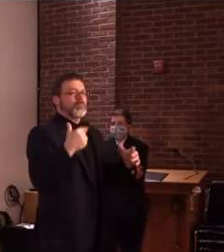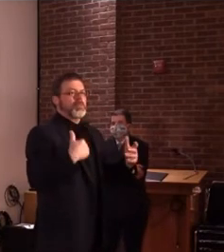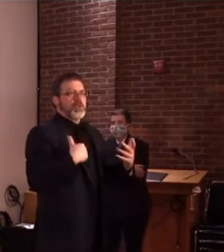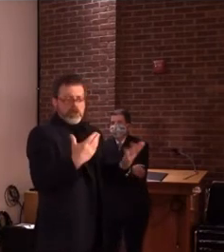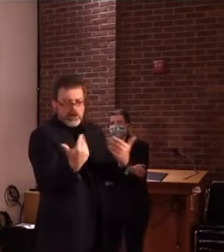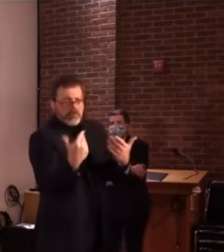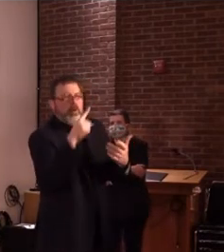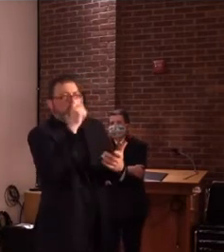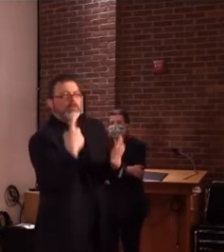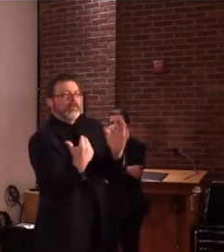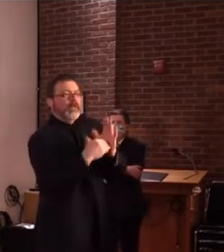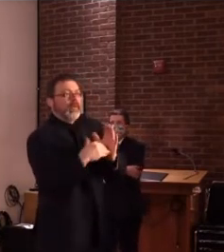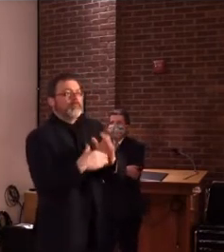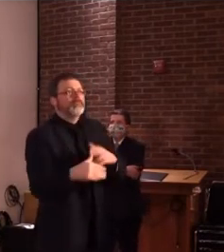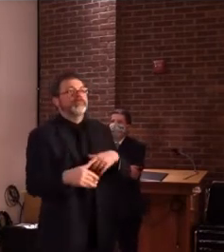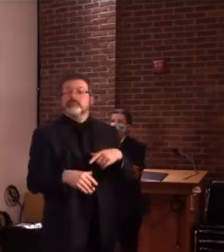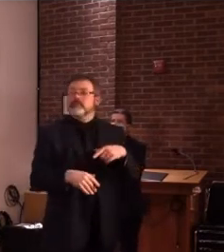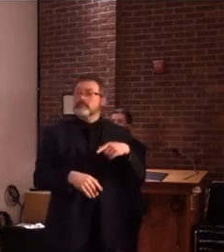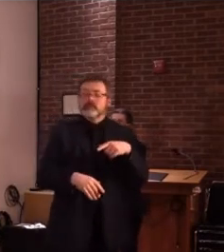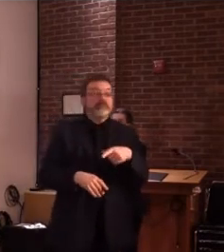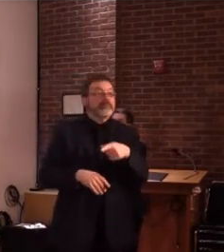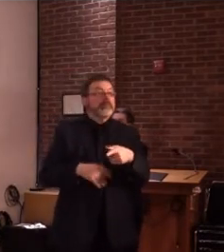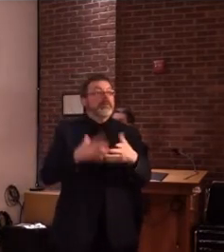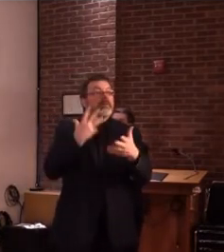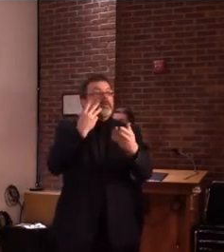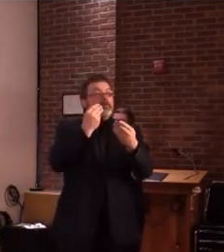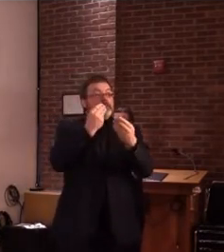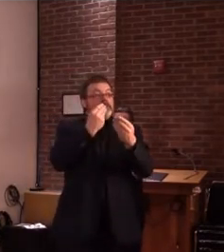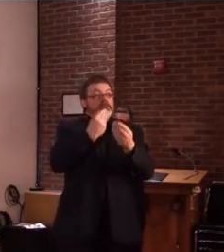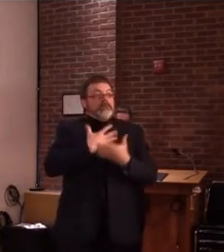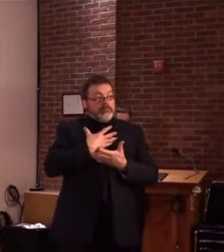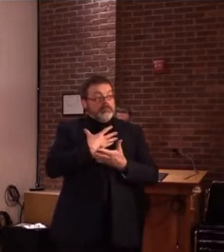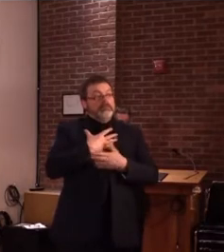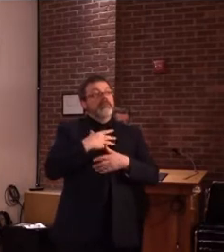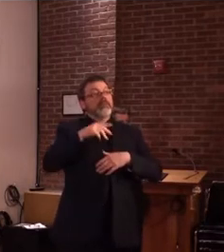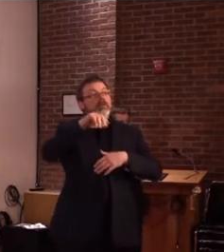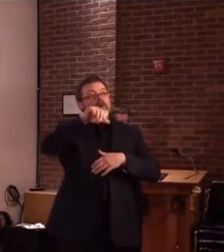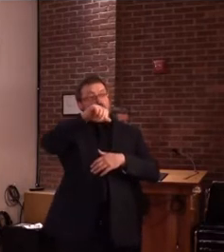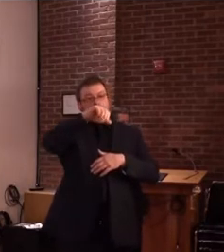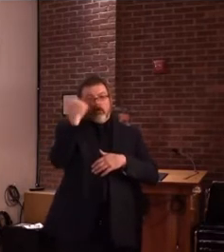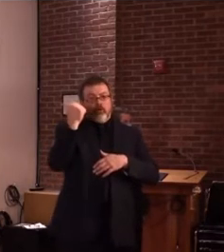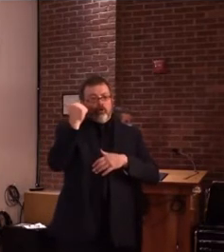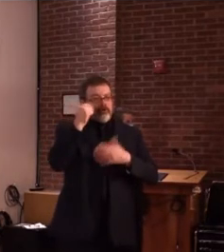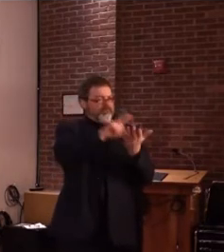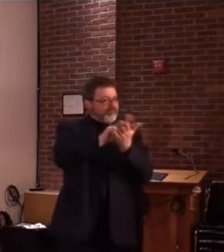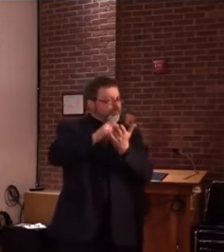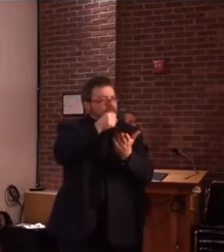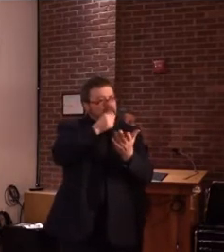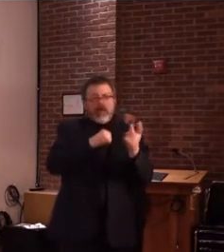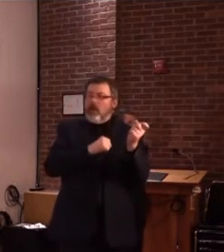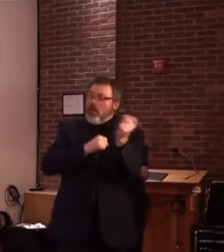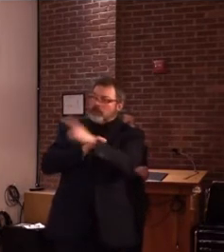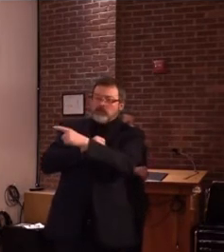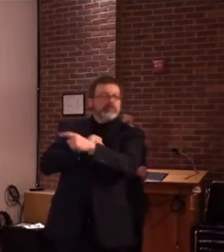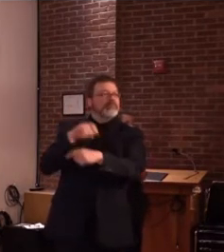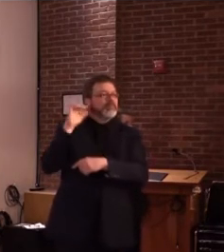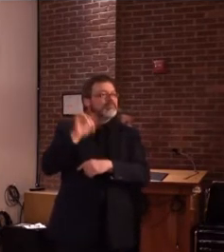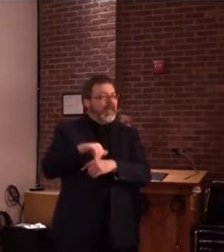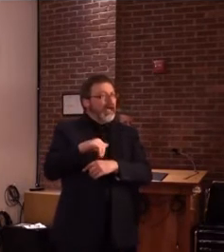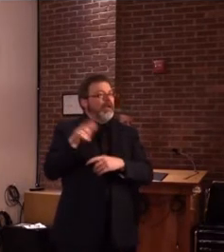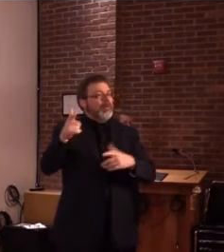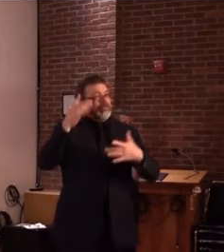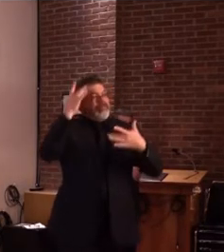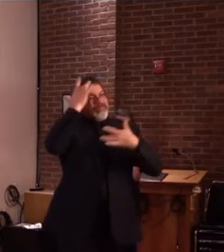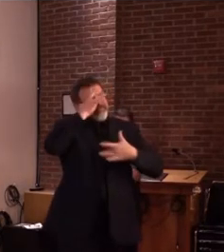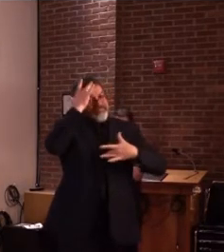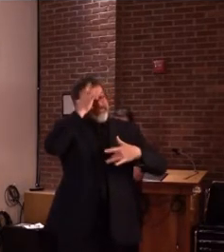media, particularly Mike Donahue, had asked for the number of cases out of state and the breakdown of where those cases are.